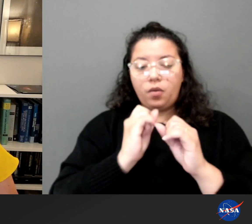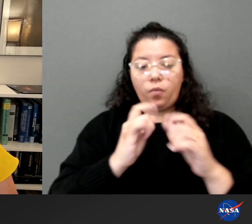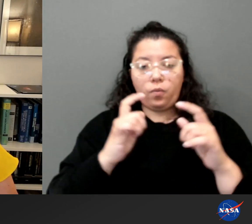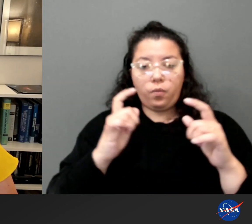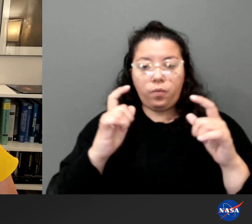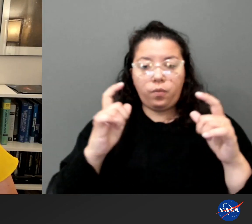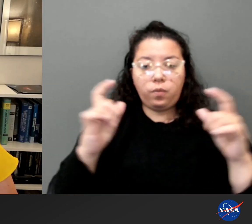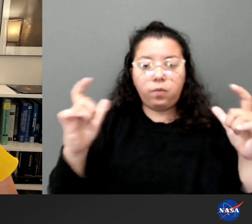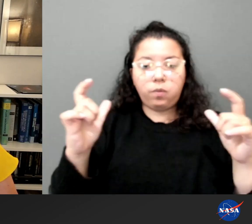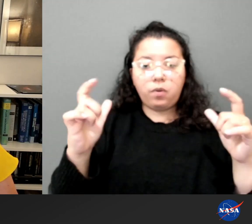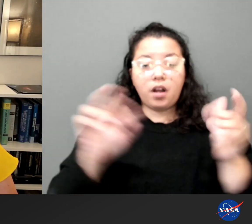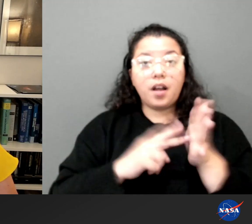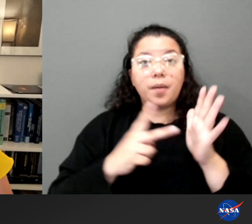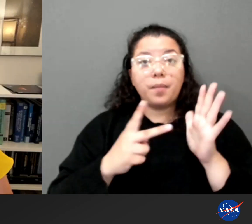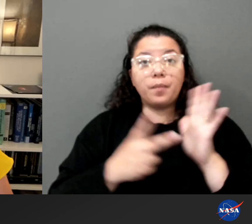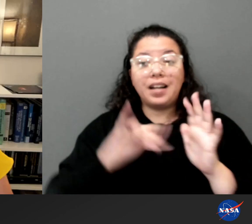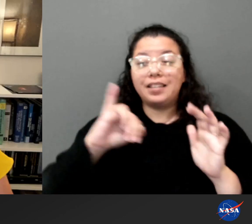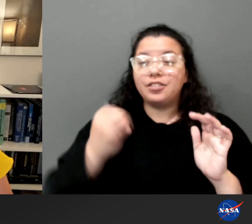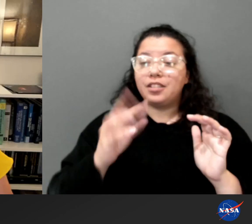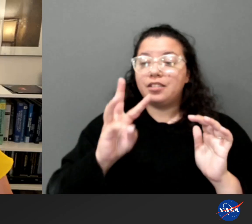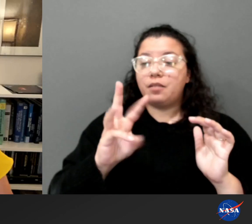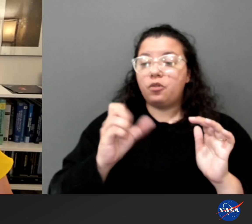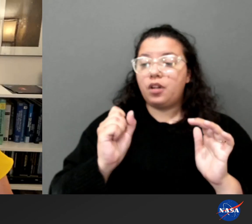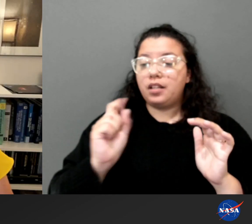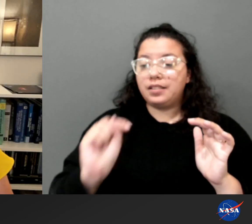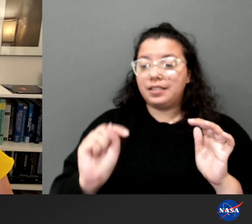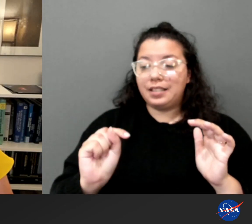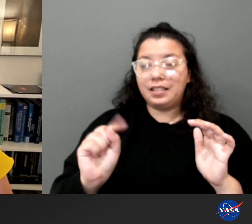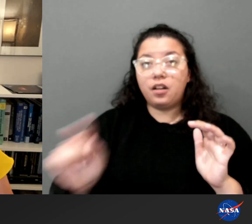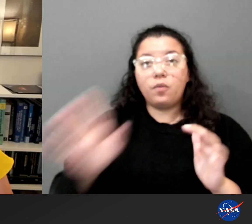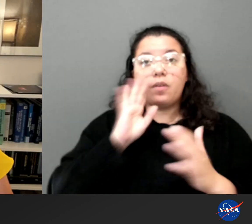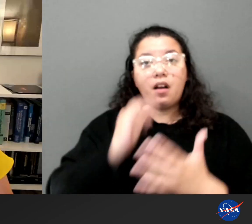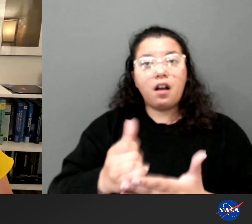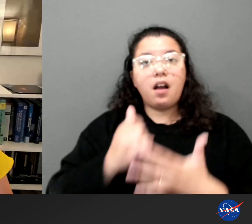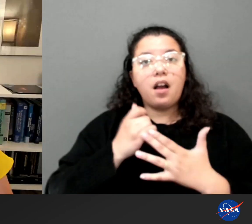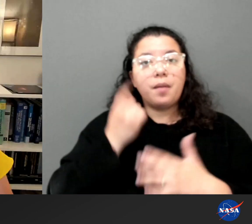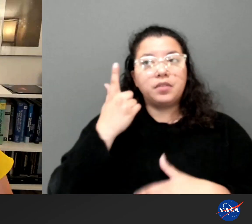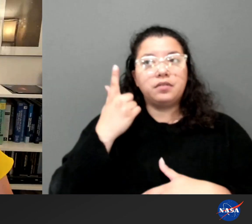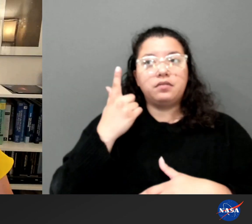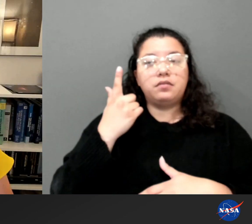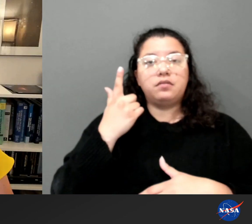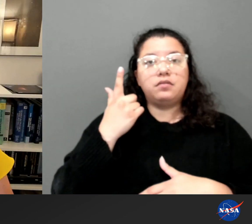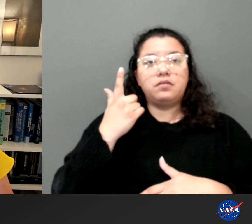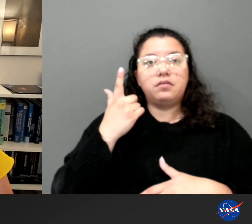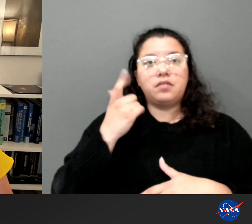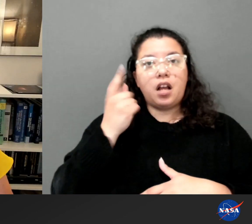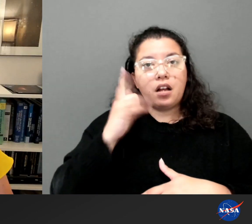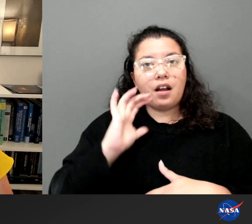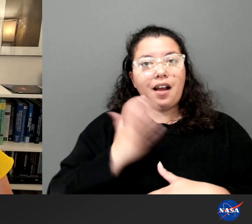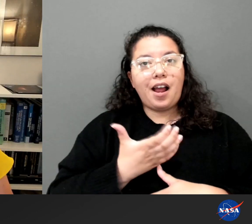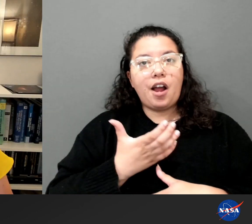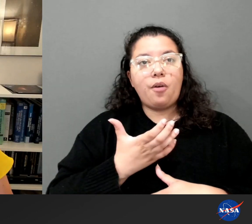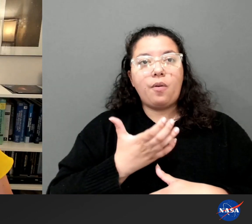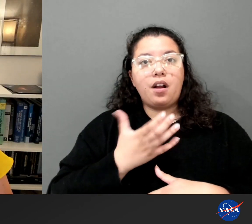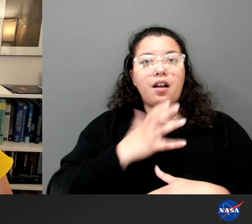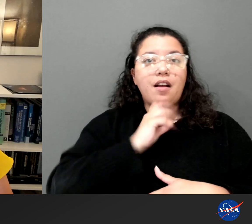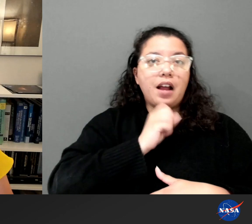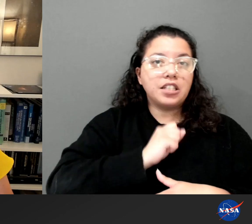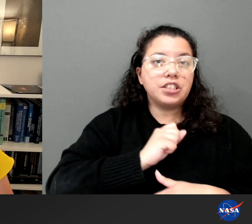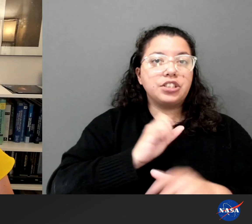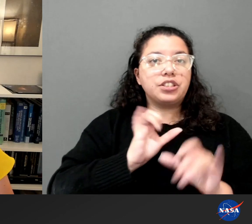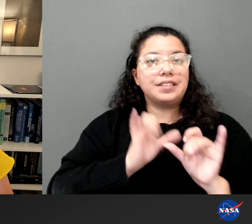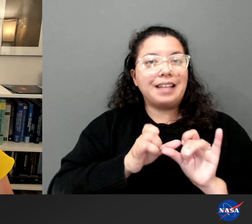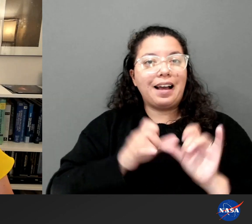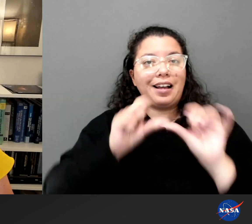significant contributions to our knowledge regarding the age, size, and shape of the universe and the location of our solar system within